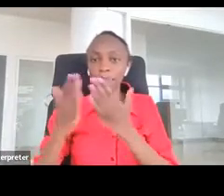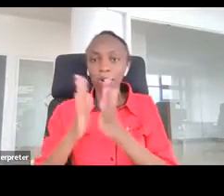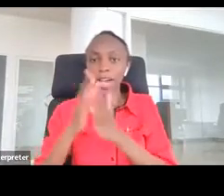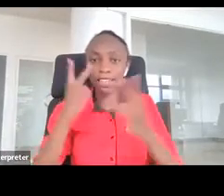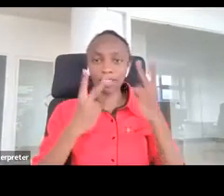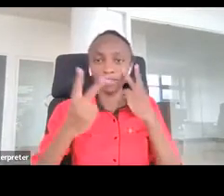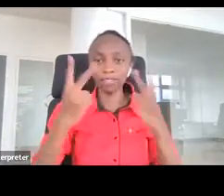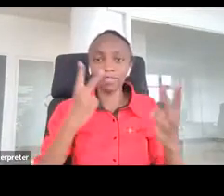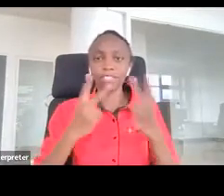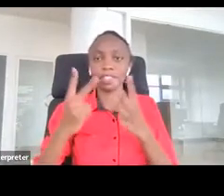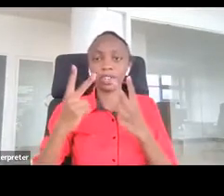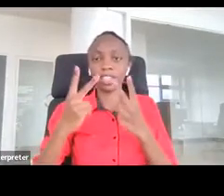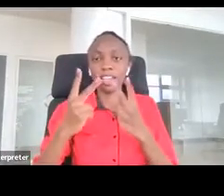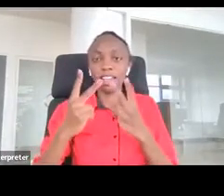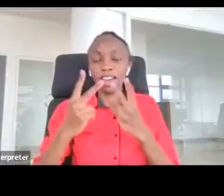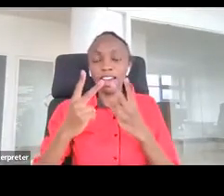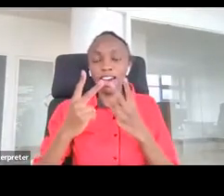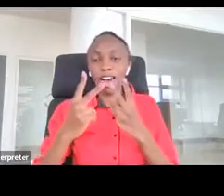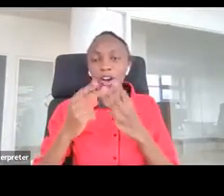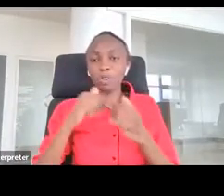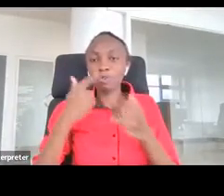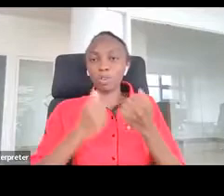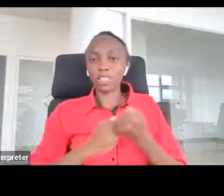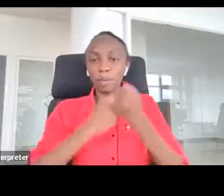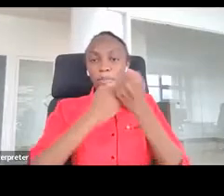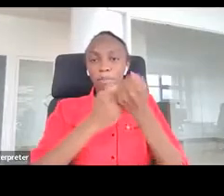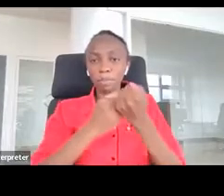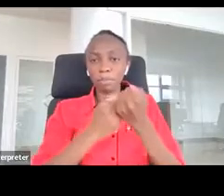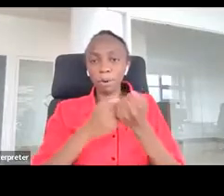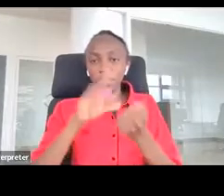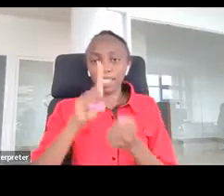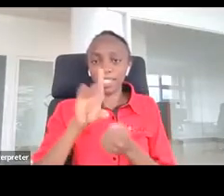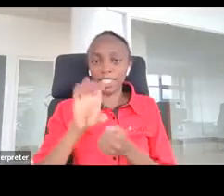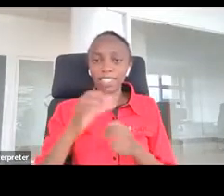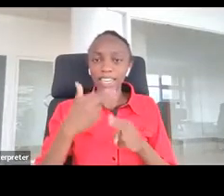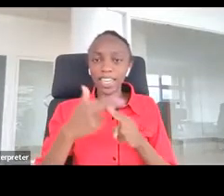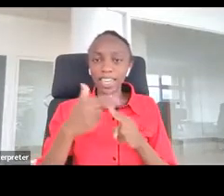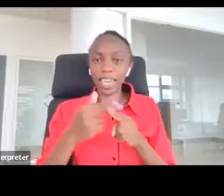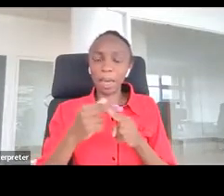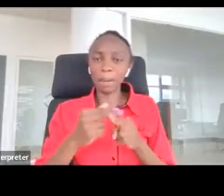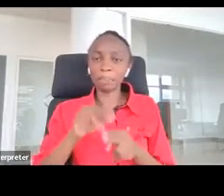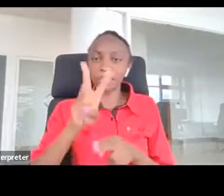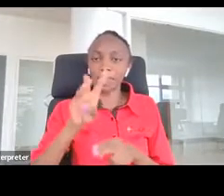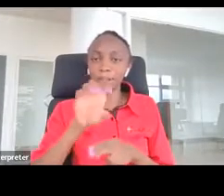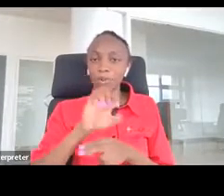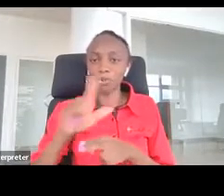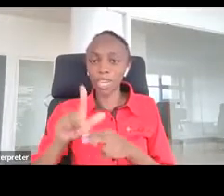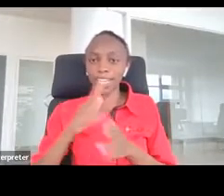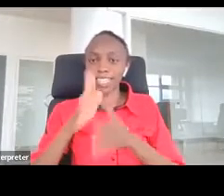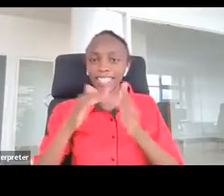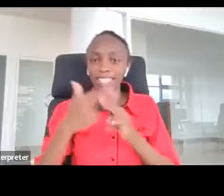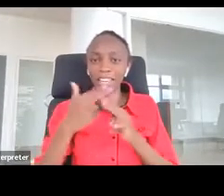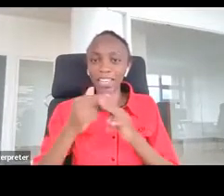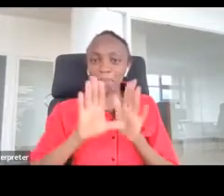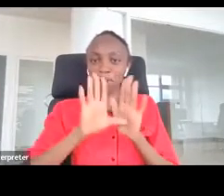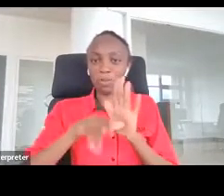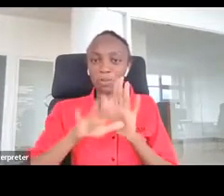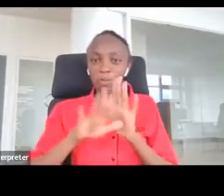Will Klarman. Welcome, Will. Thanks, Emilia. But I have to say, I